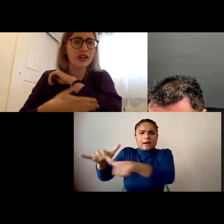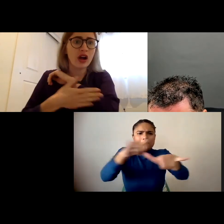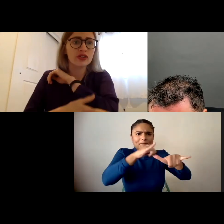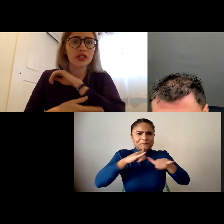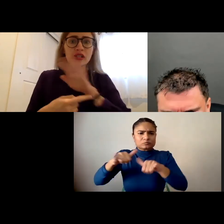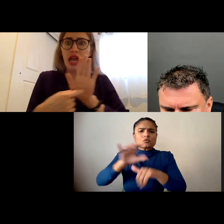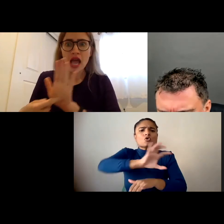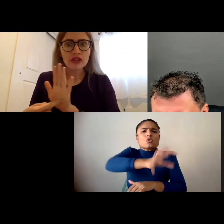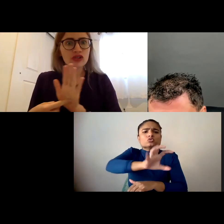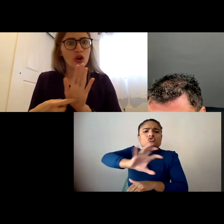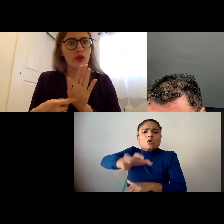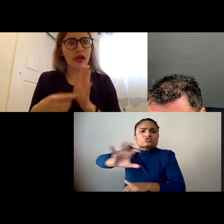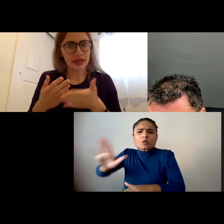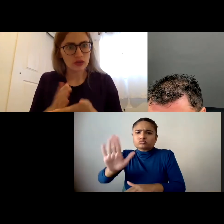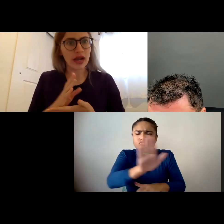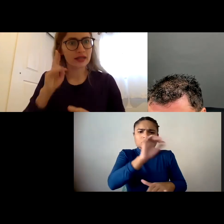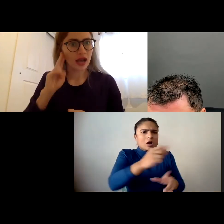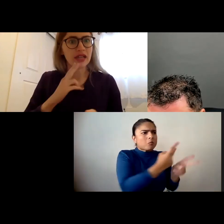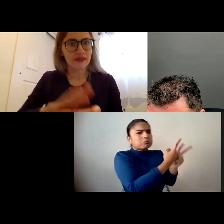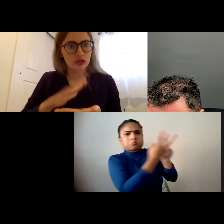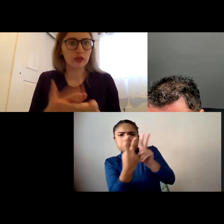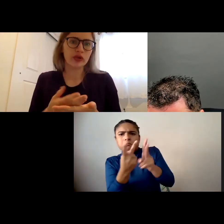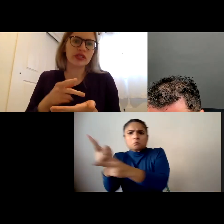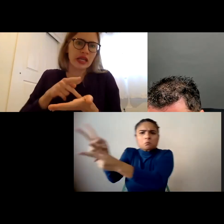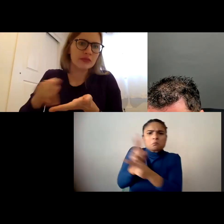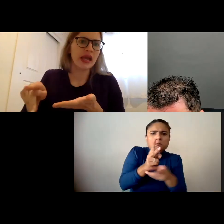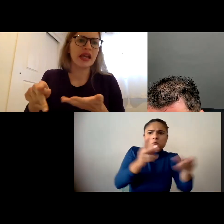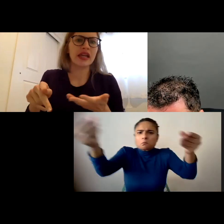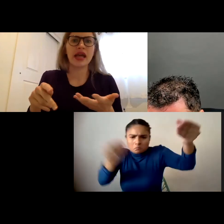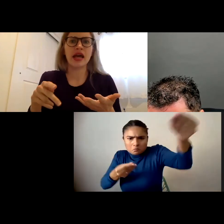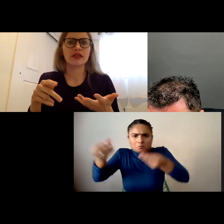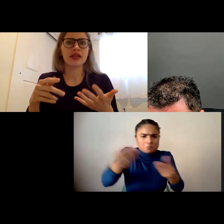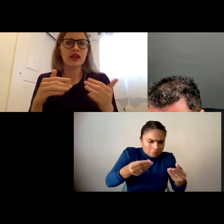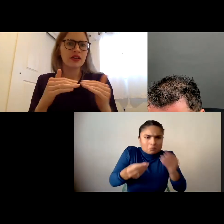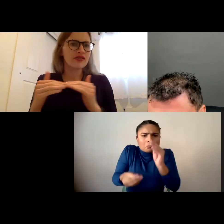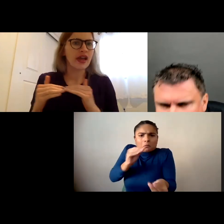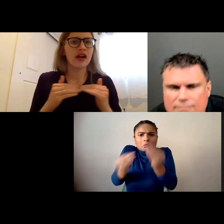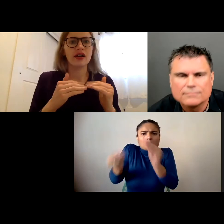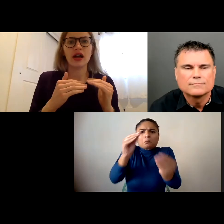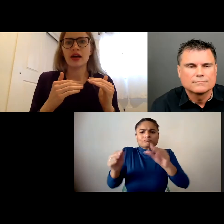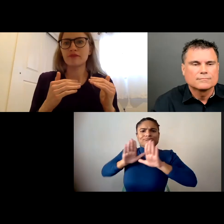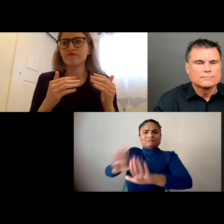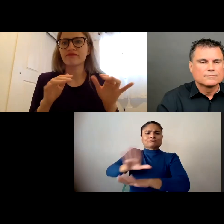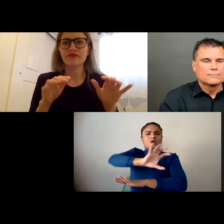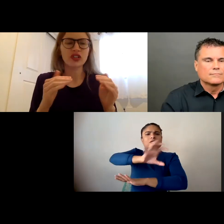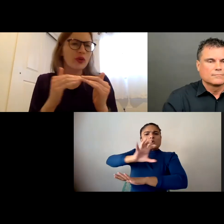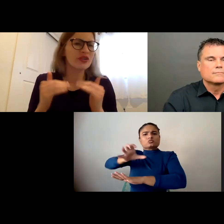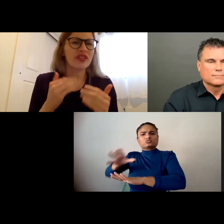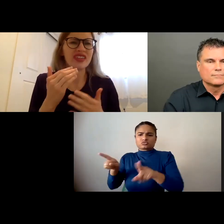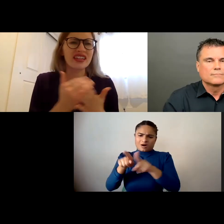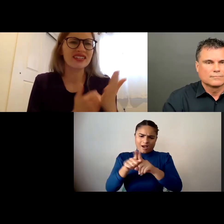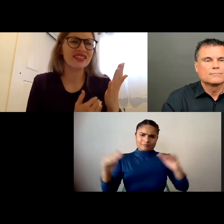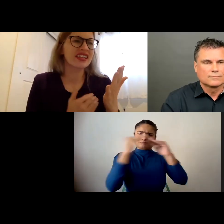for their countries, and show that like the rights of deaf interpreters getting paid and fair, you know,